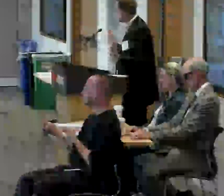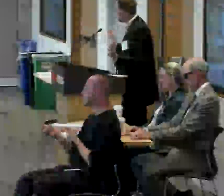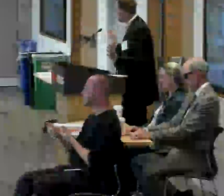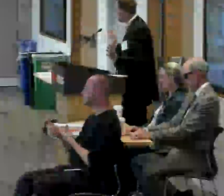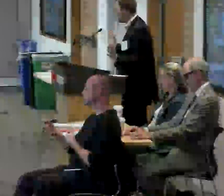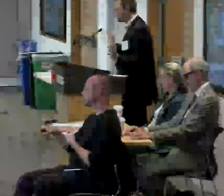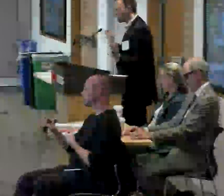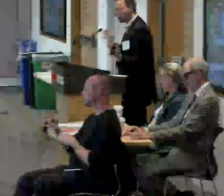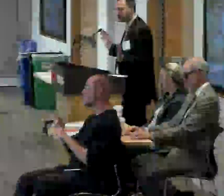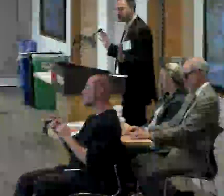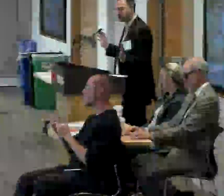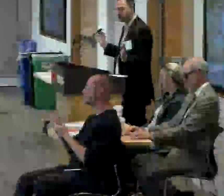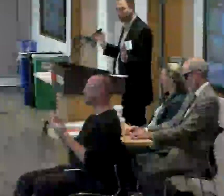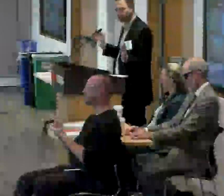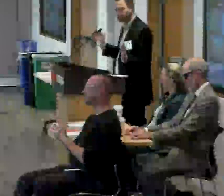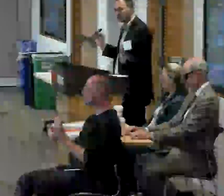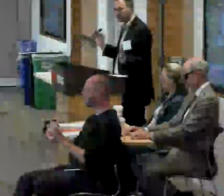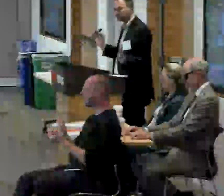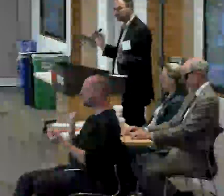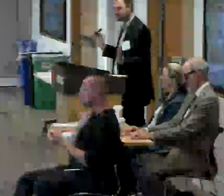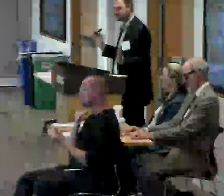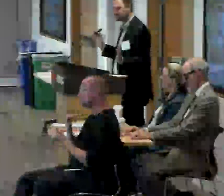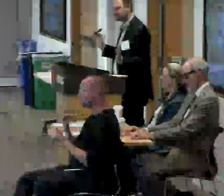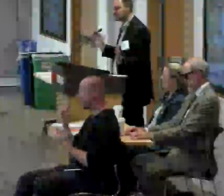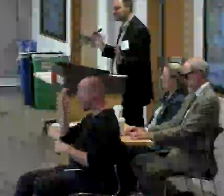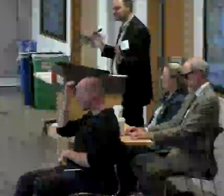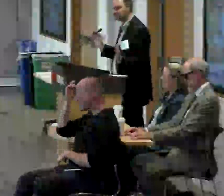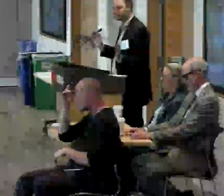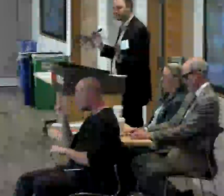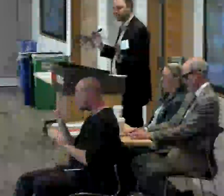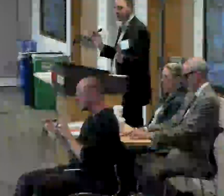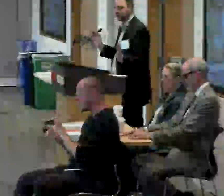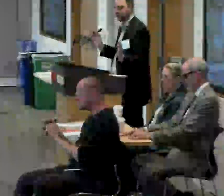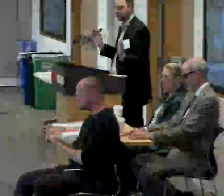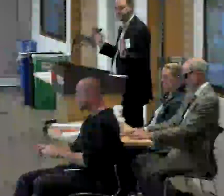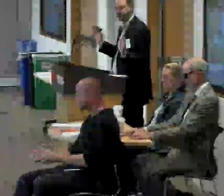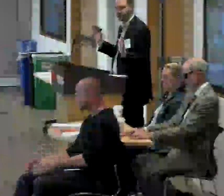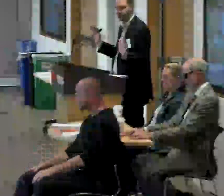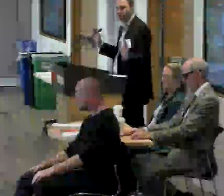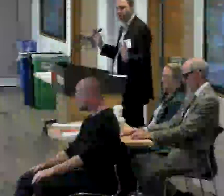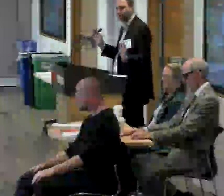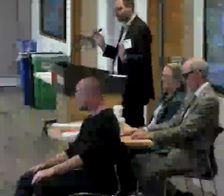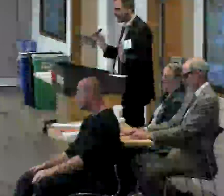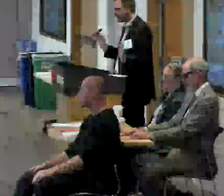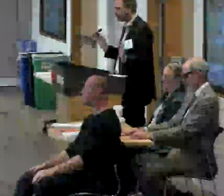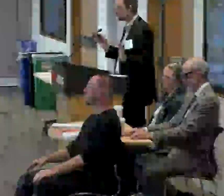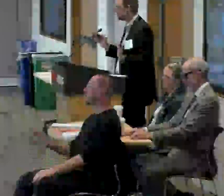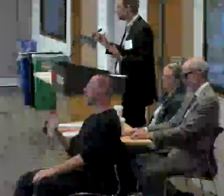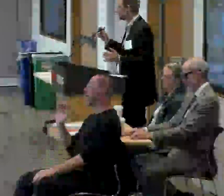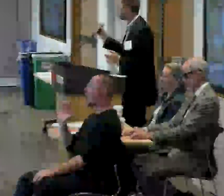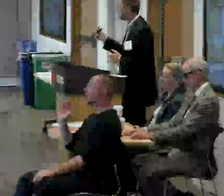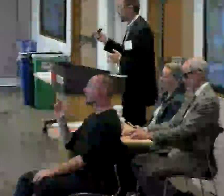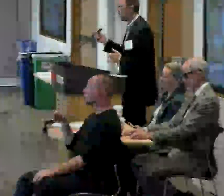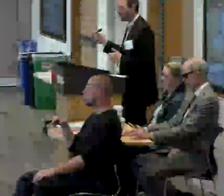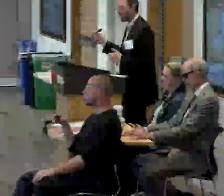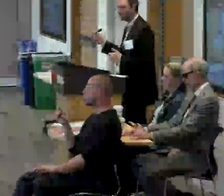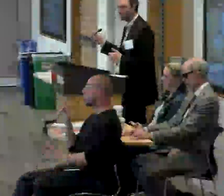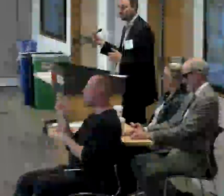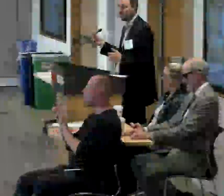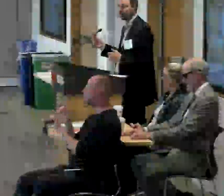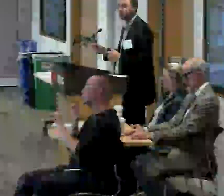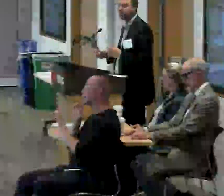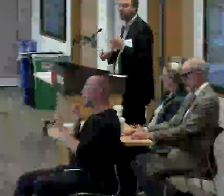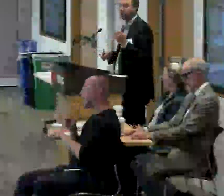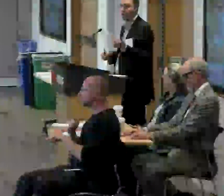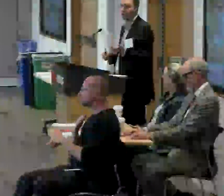if anyone has any thoughts or questions before we get started. Okay, as we get into Q&A later, please be sure to use the microphone